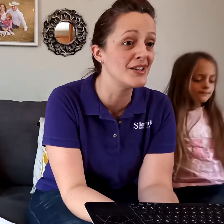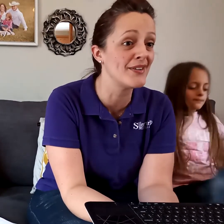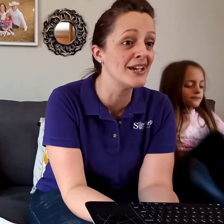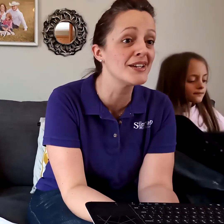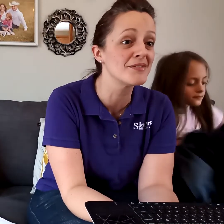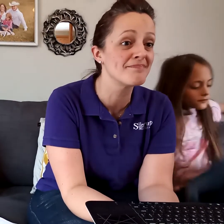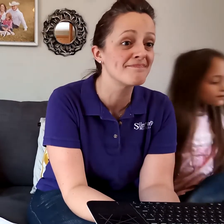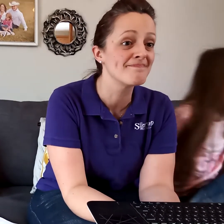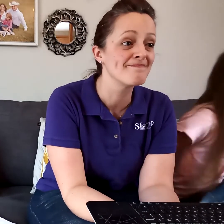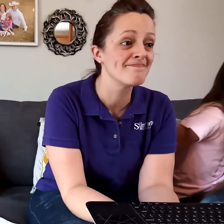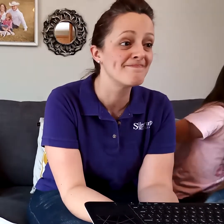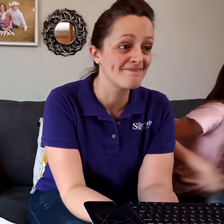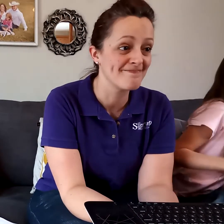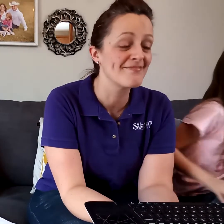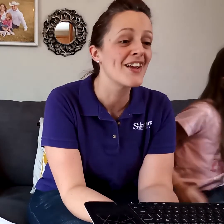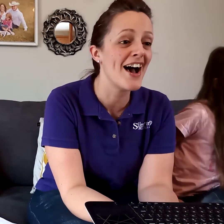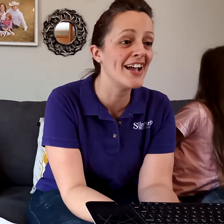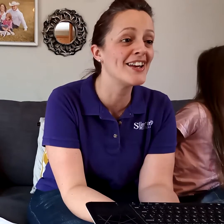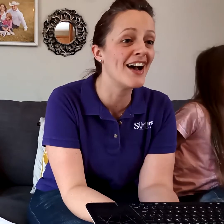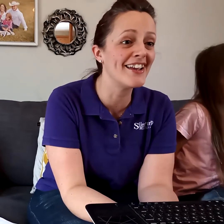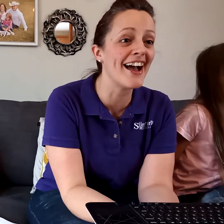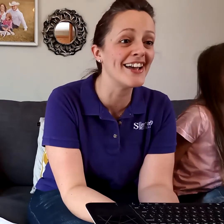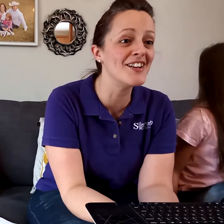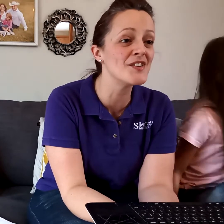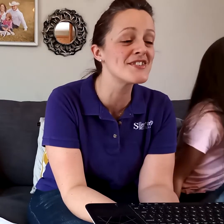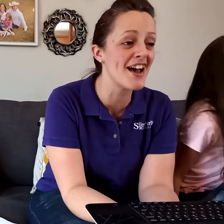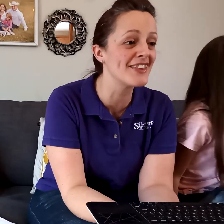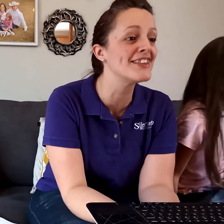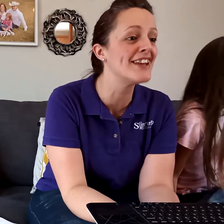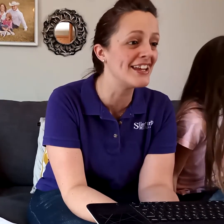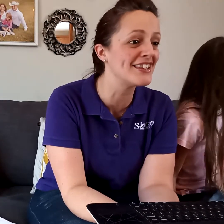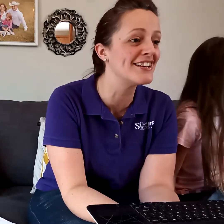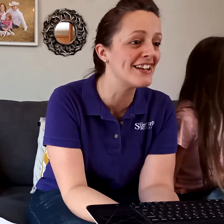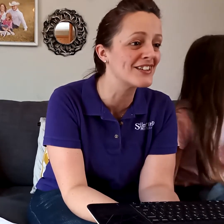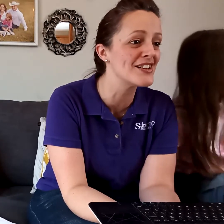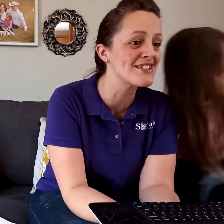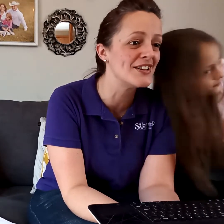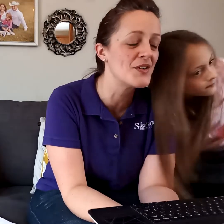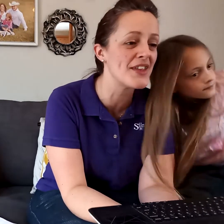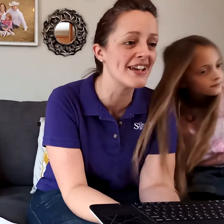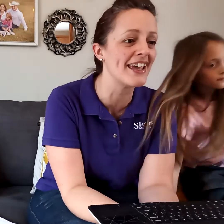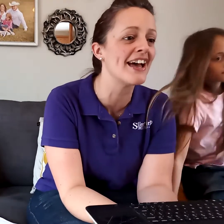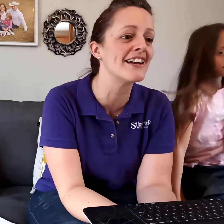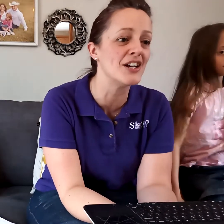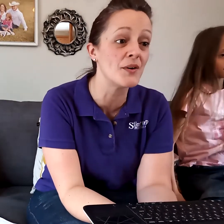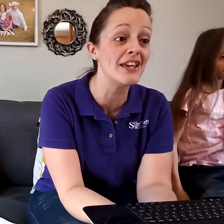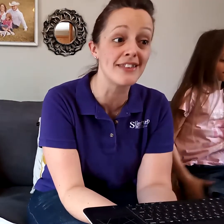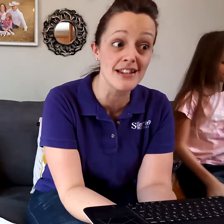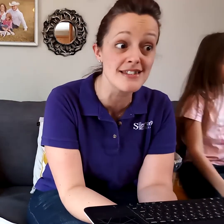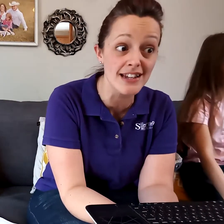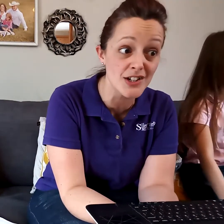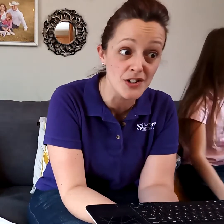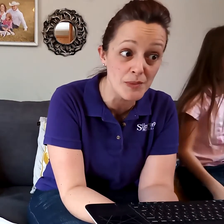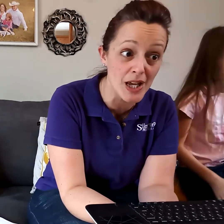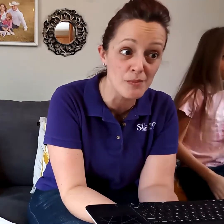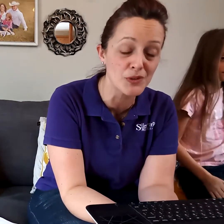think? I know Seth and Nathan and Nicholas. I know they can. I know Ethan and Sydney should be able